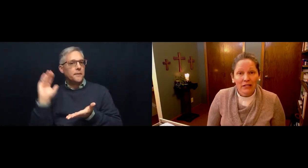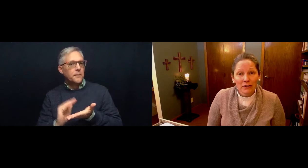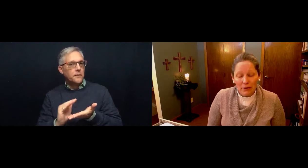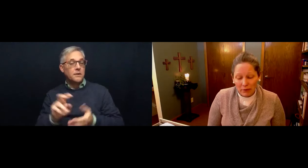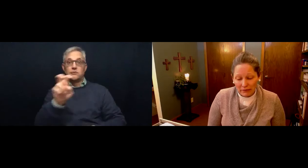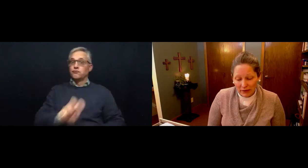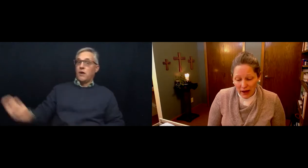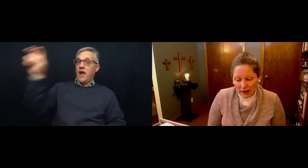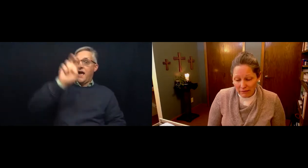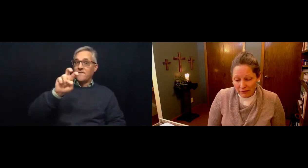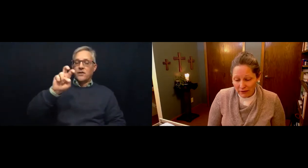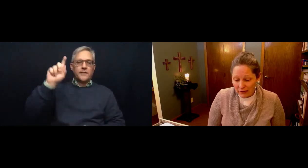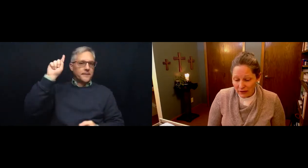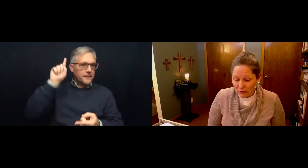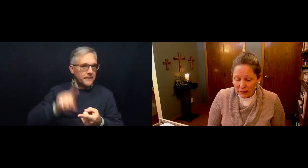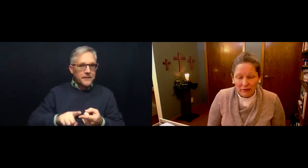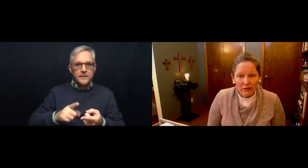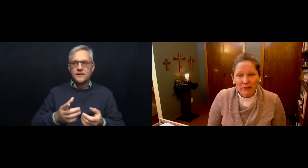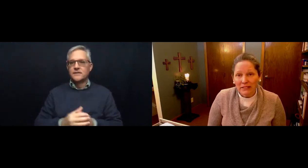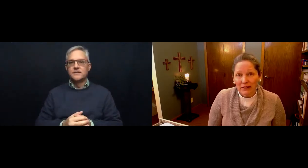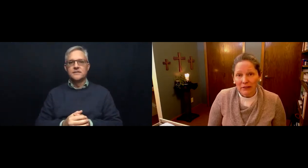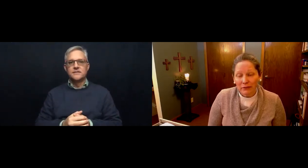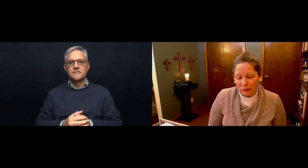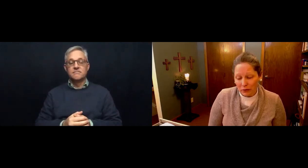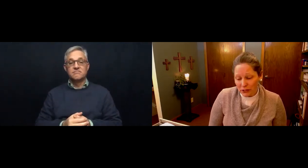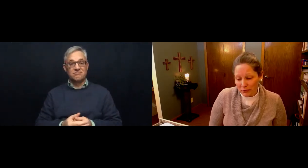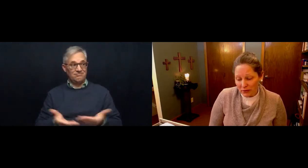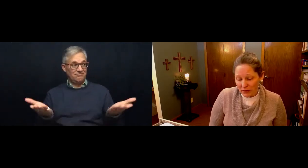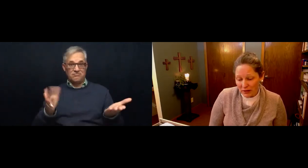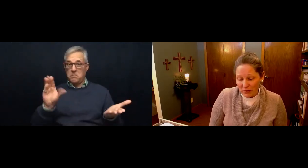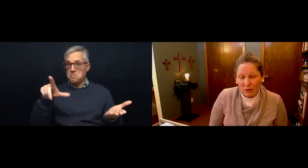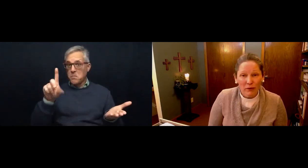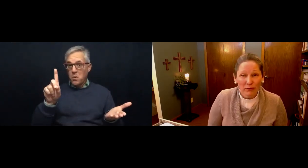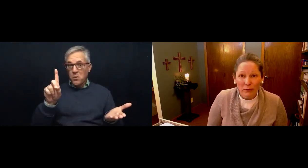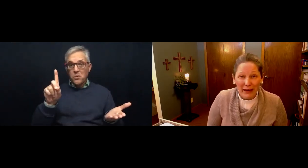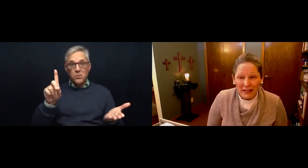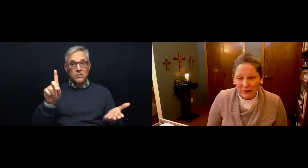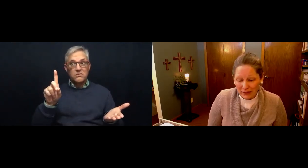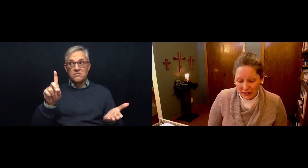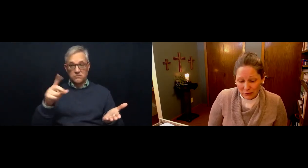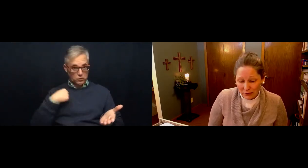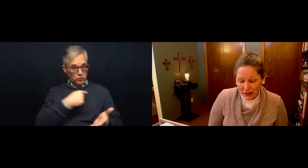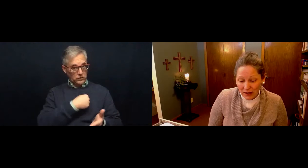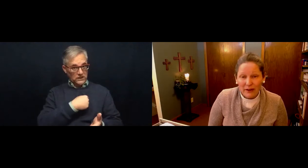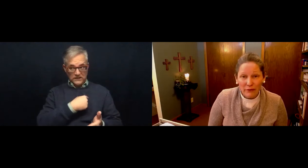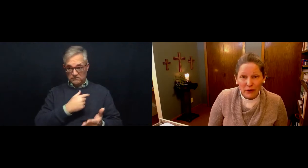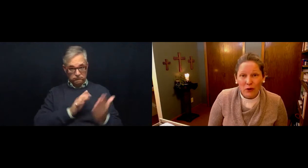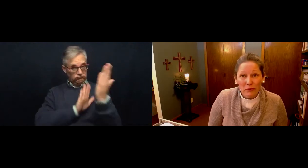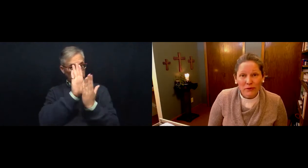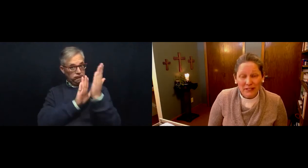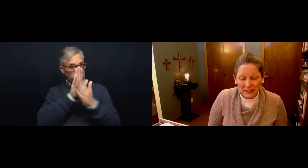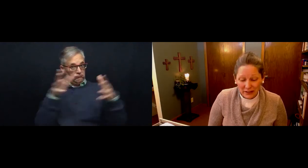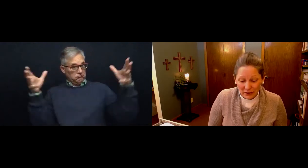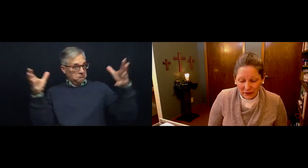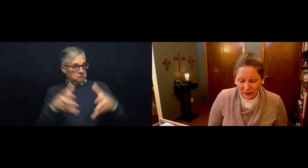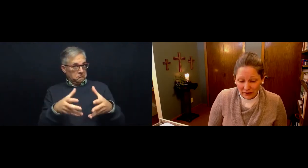And here at Bread of Life, we haven't been together in worship or for any events really for